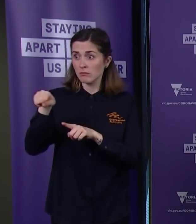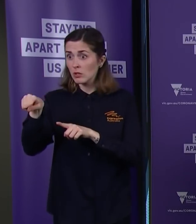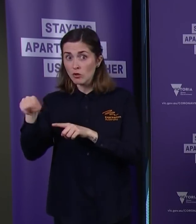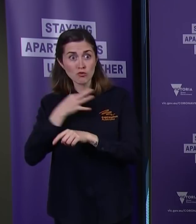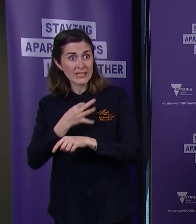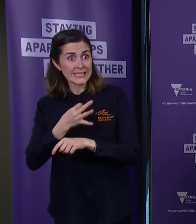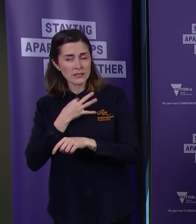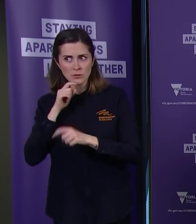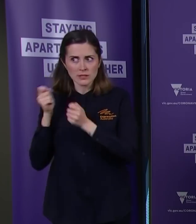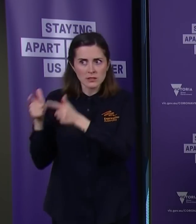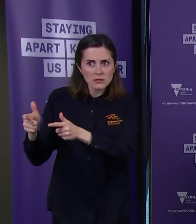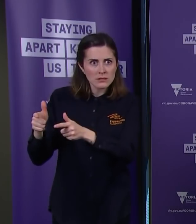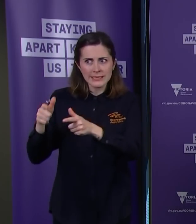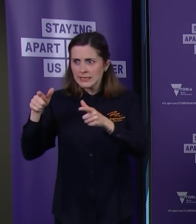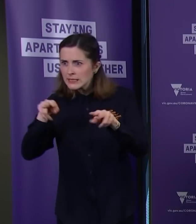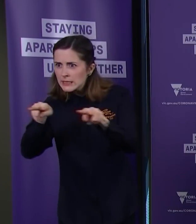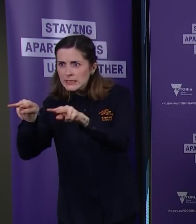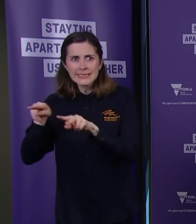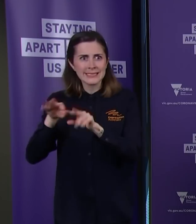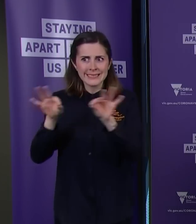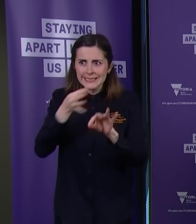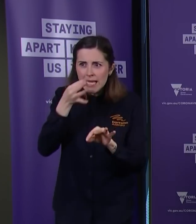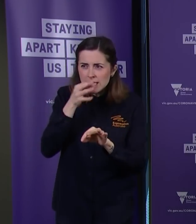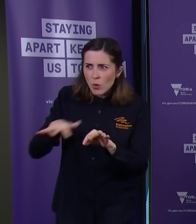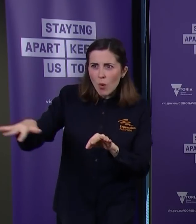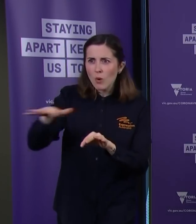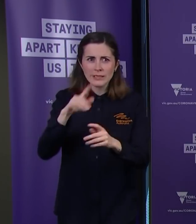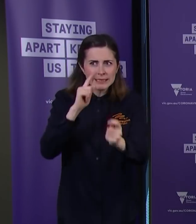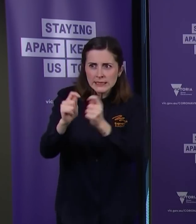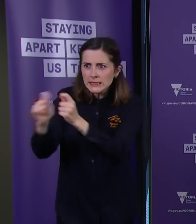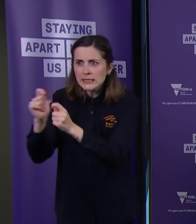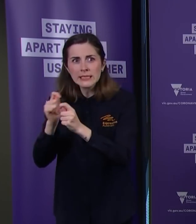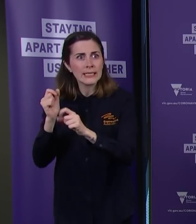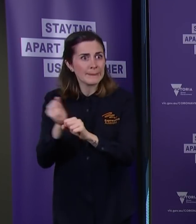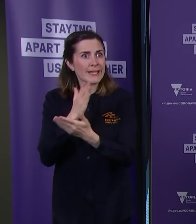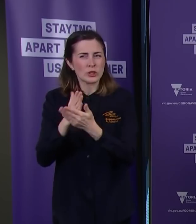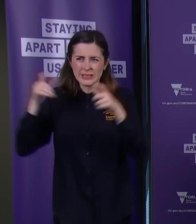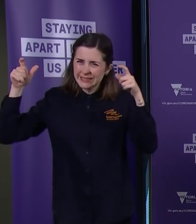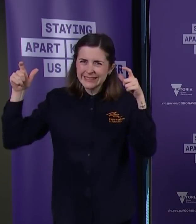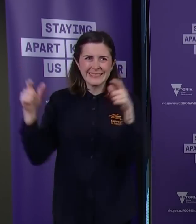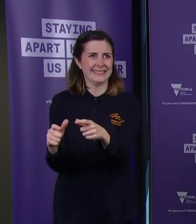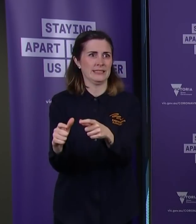our workplaces safe, our hospital systems safe, and that we keep these numbers down.